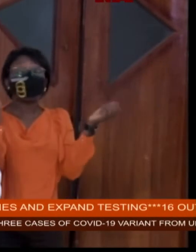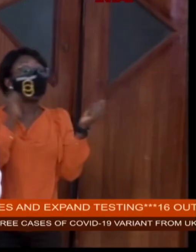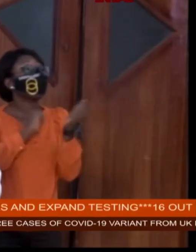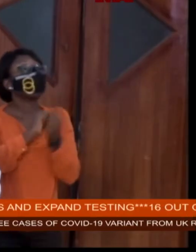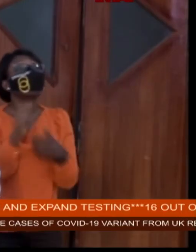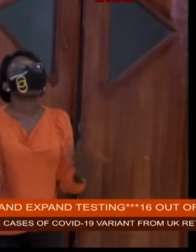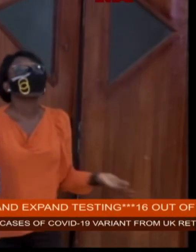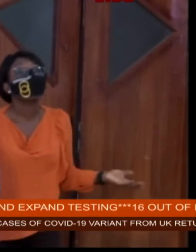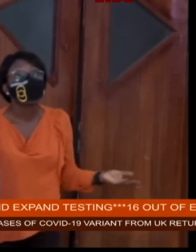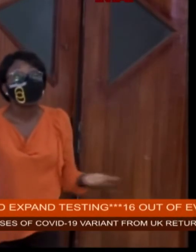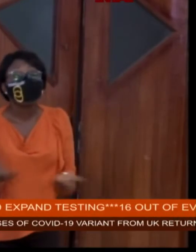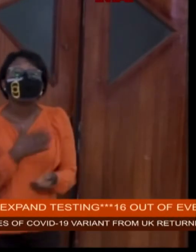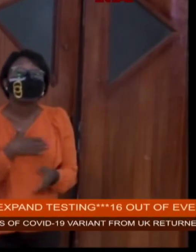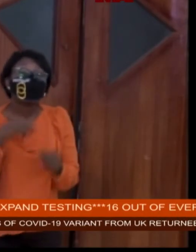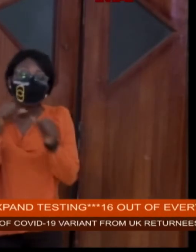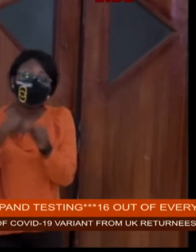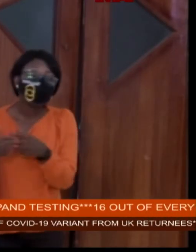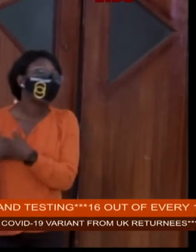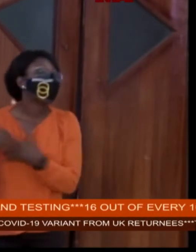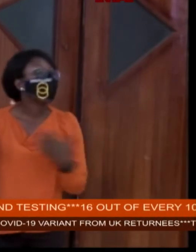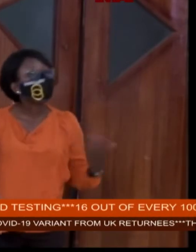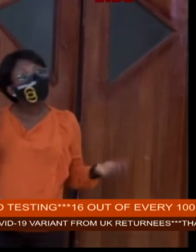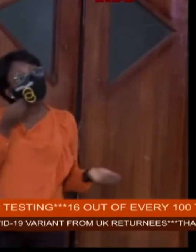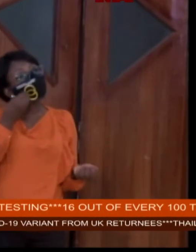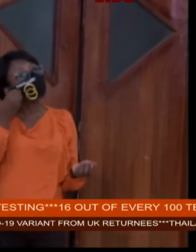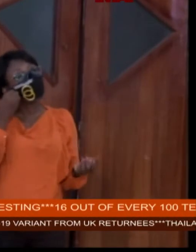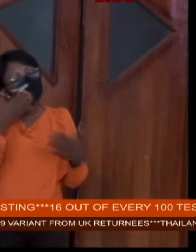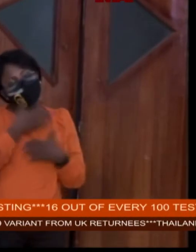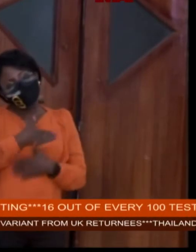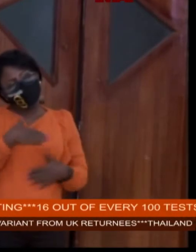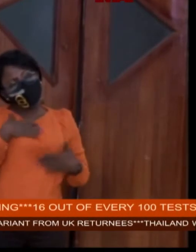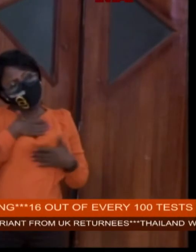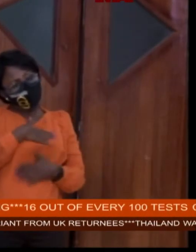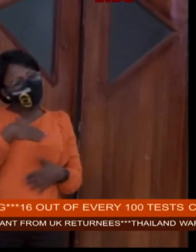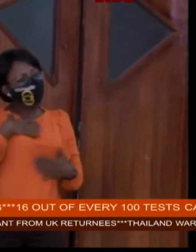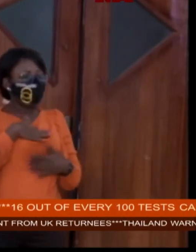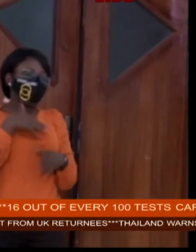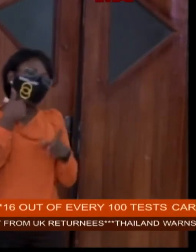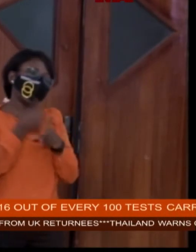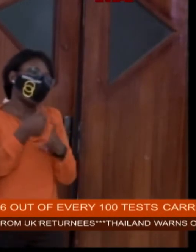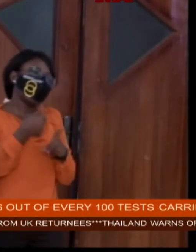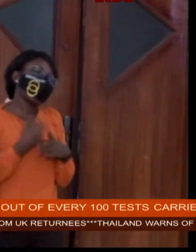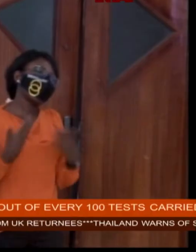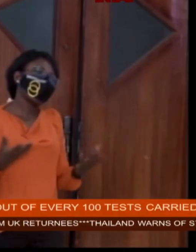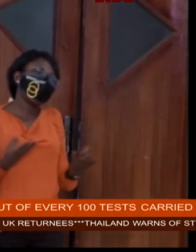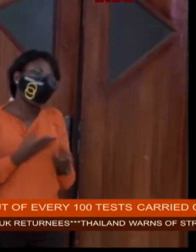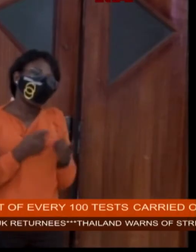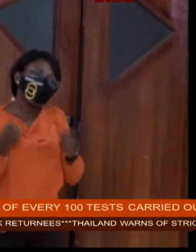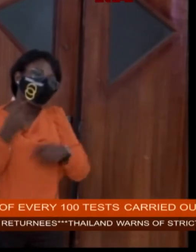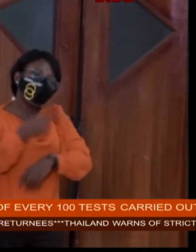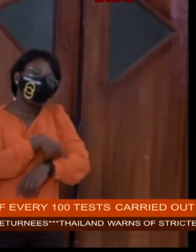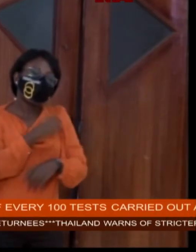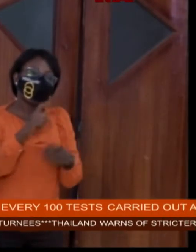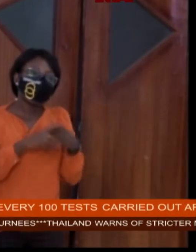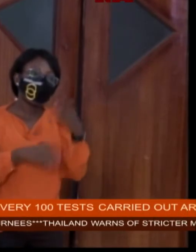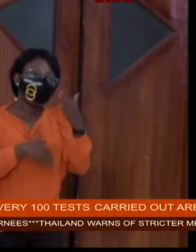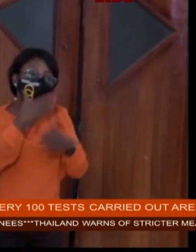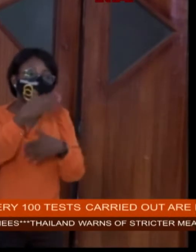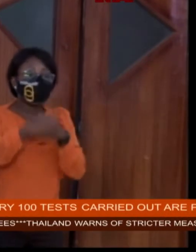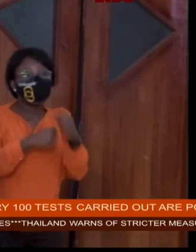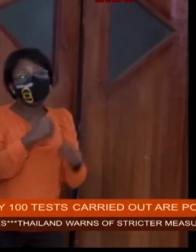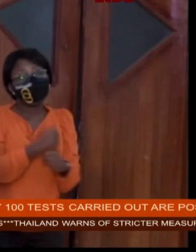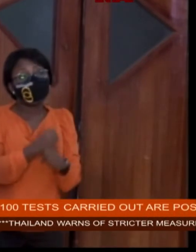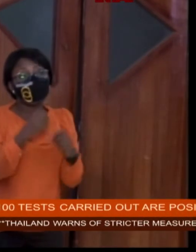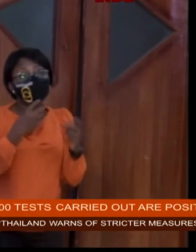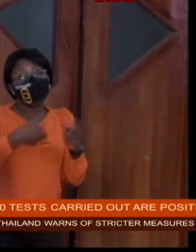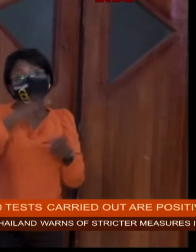It's advised that you stay back. Enjoy yourself here. You have a few days to the next year. Traveling may